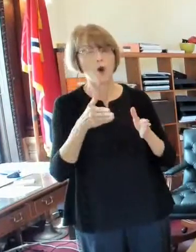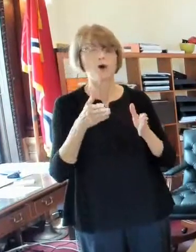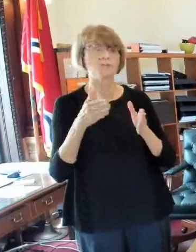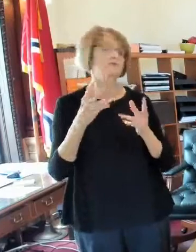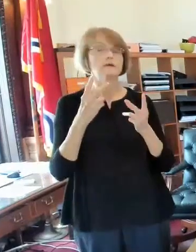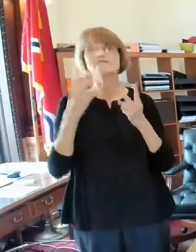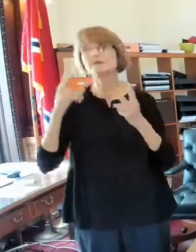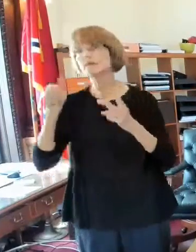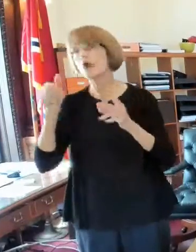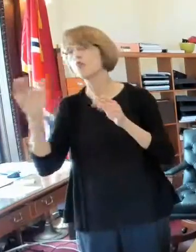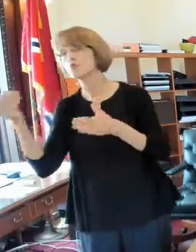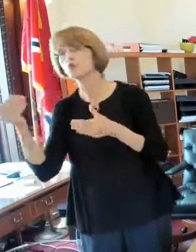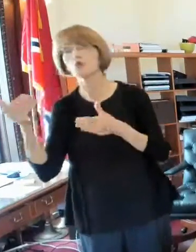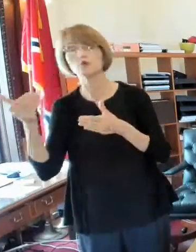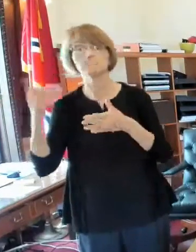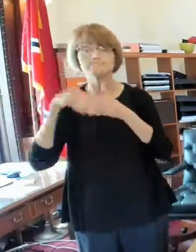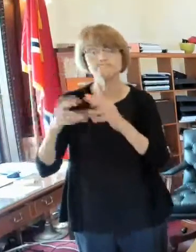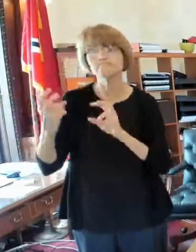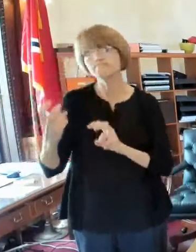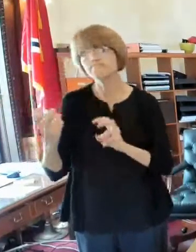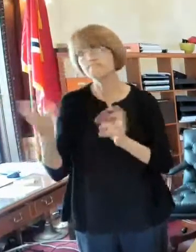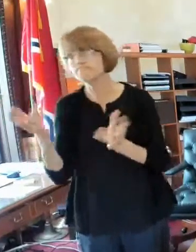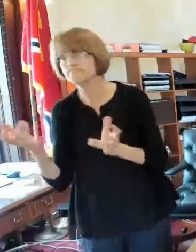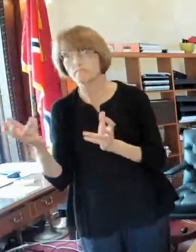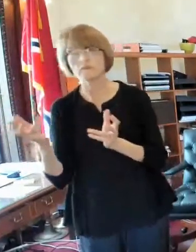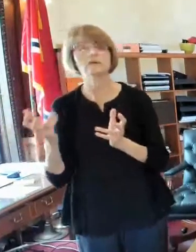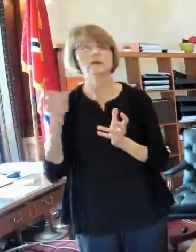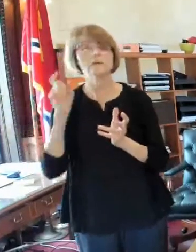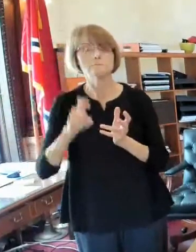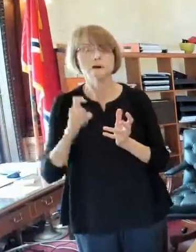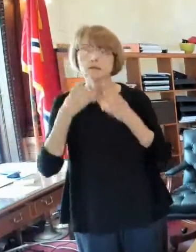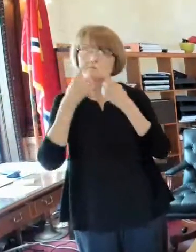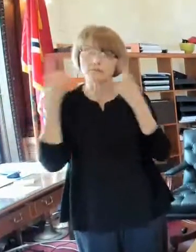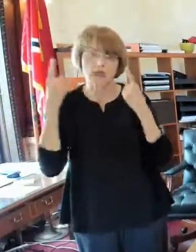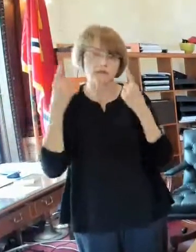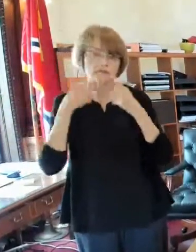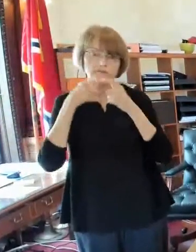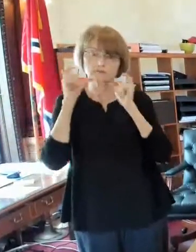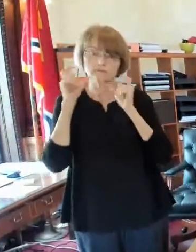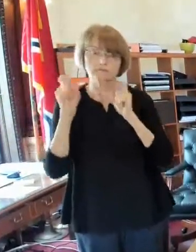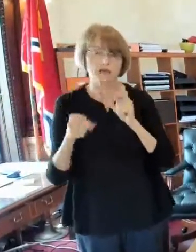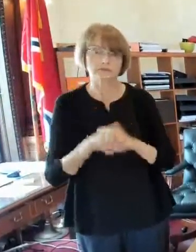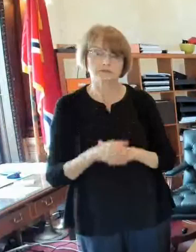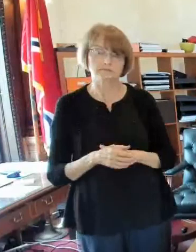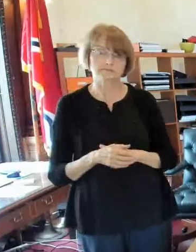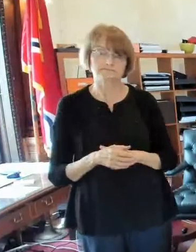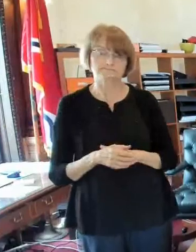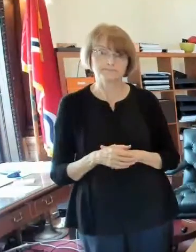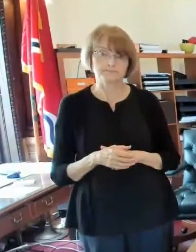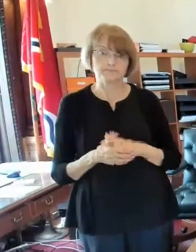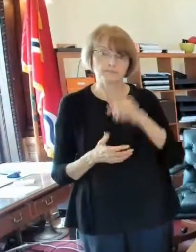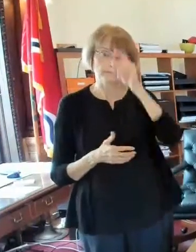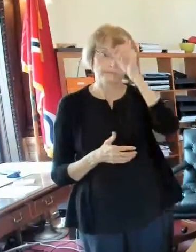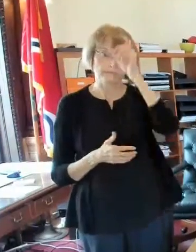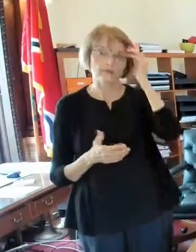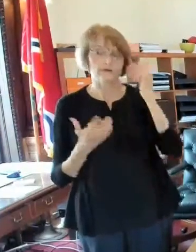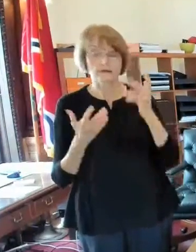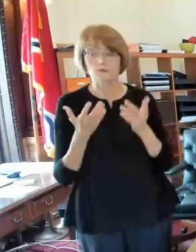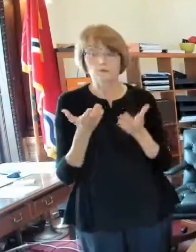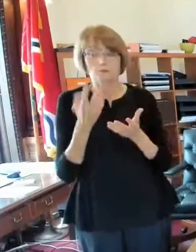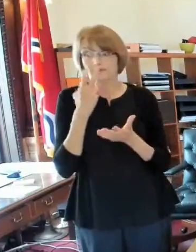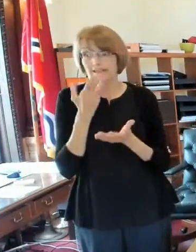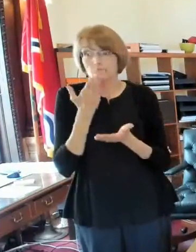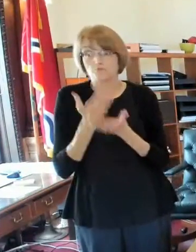somebody in a room down the hall, you got to be wearing your mask. It's just we've seen this. We've seen it at